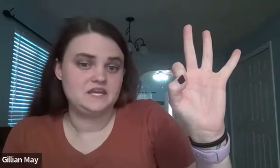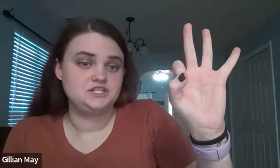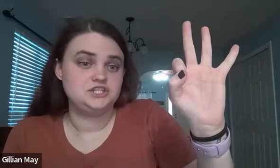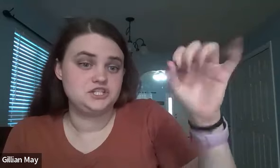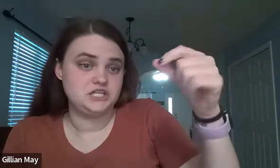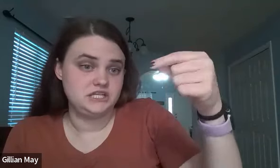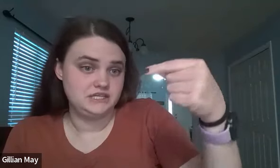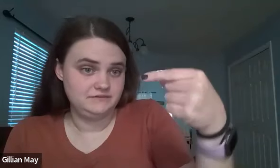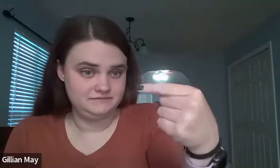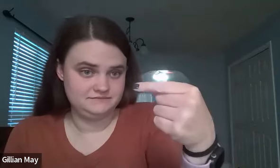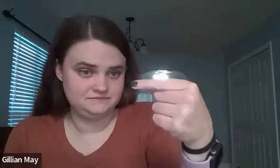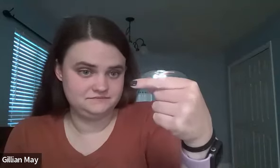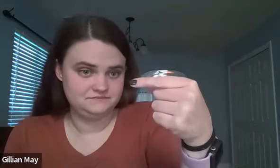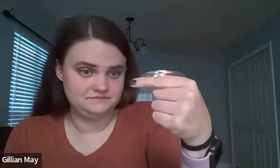then G,